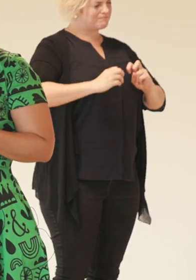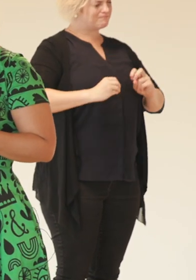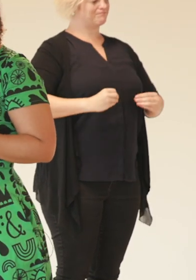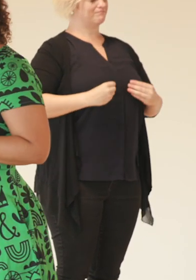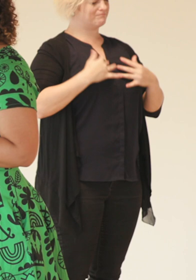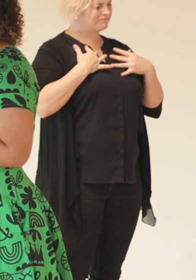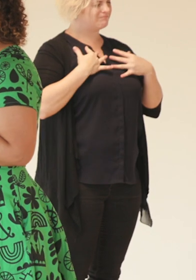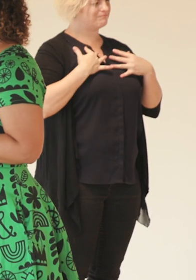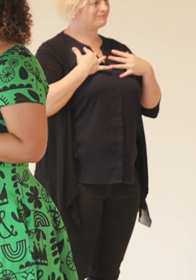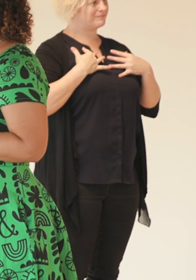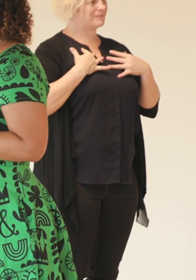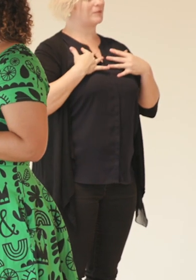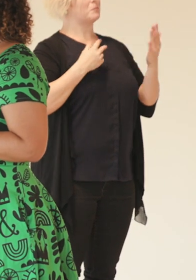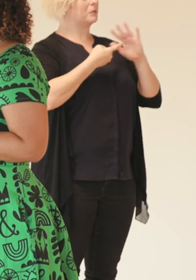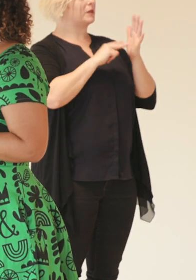calendar.